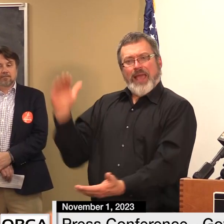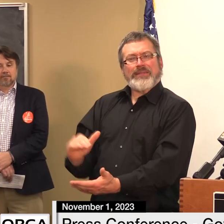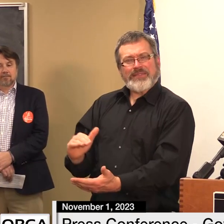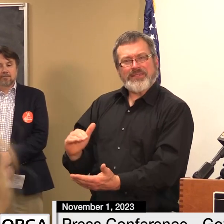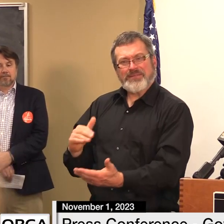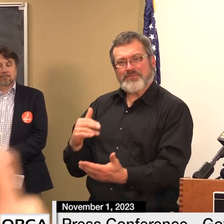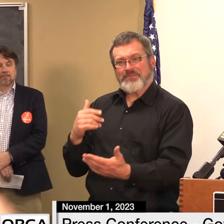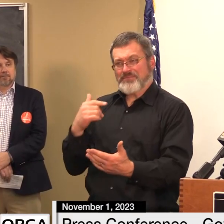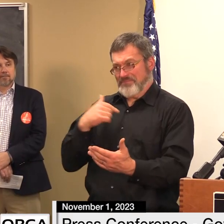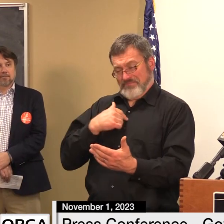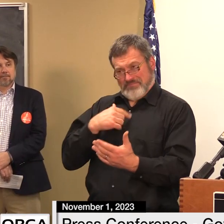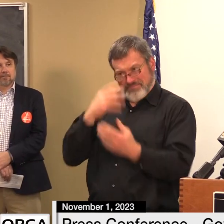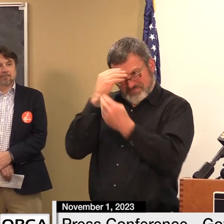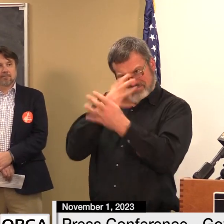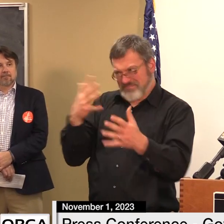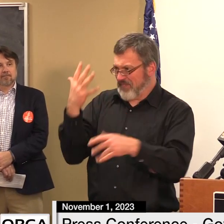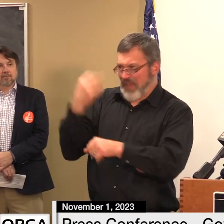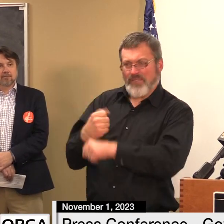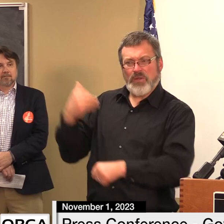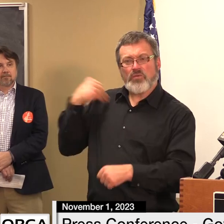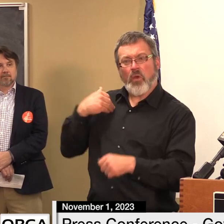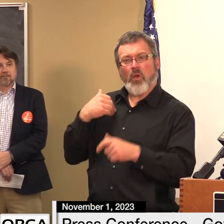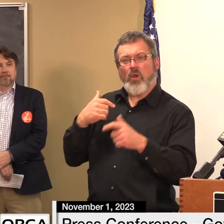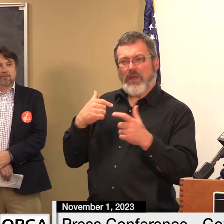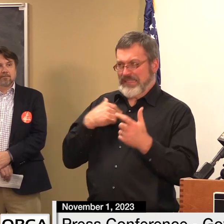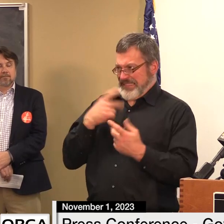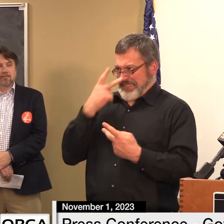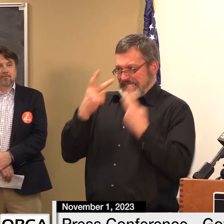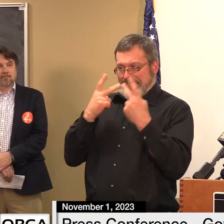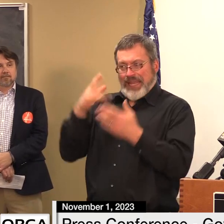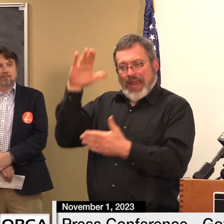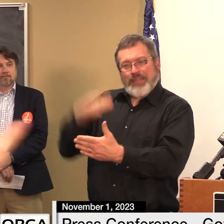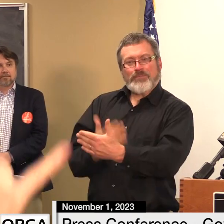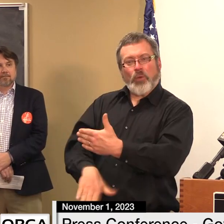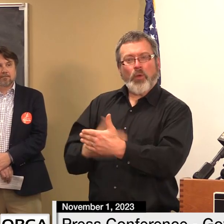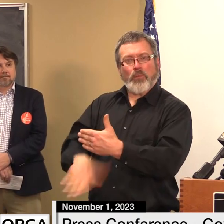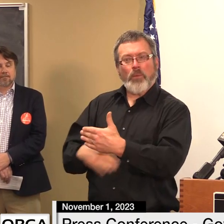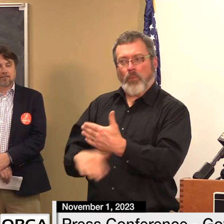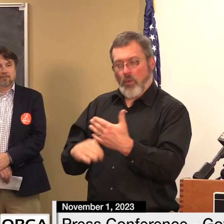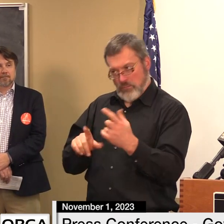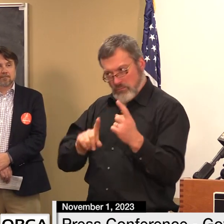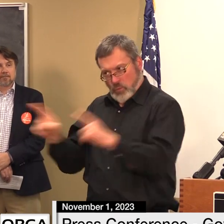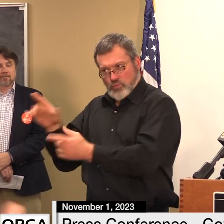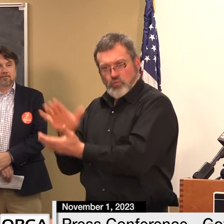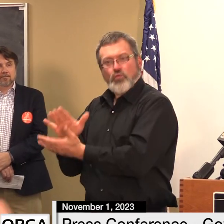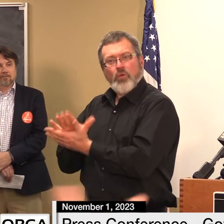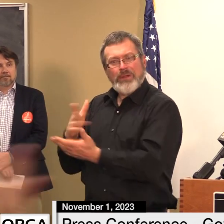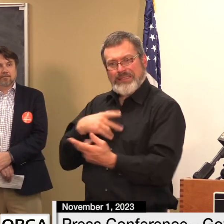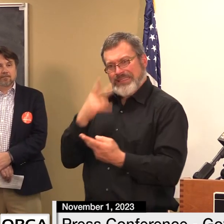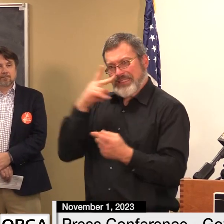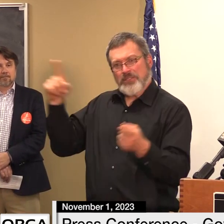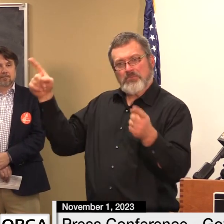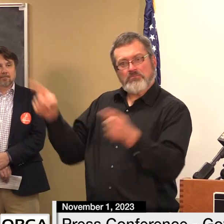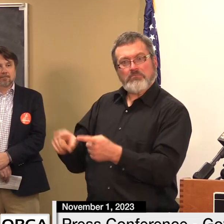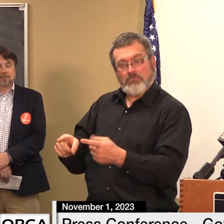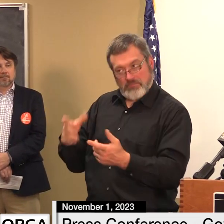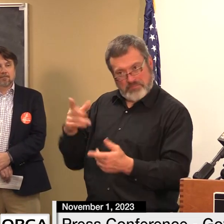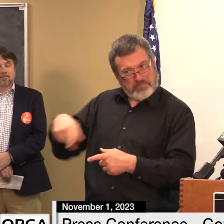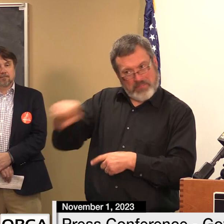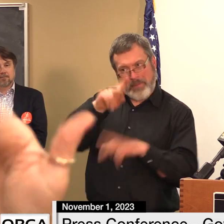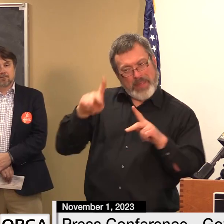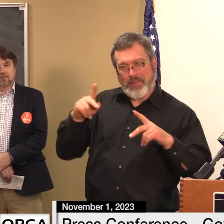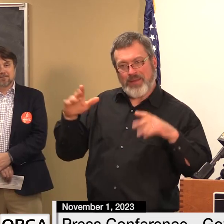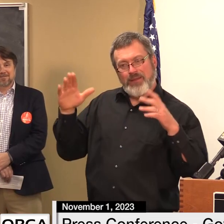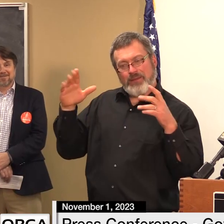governor, that we have fewer kids in our schools, so we're having fewer kids. I mean, think about the